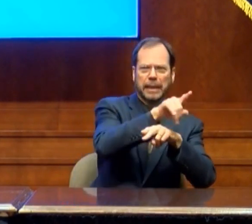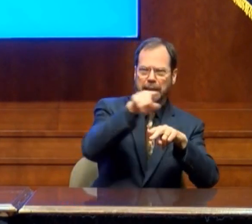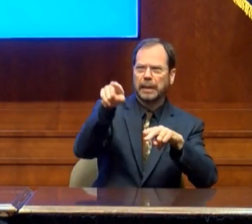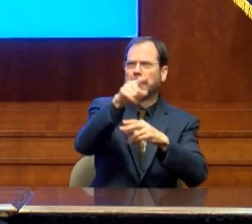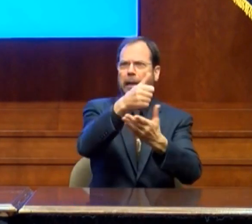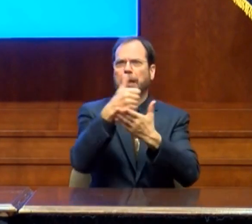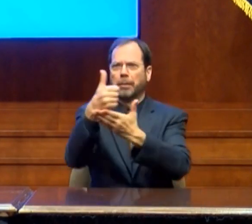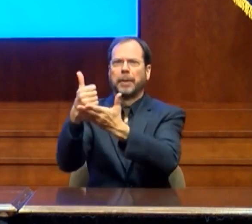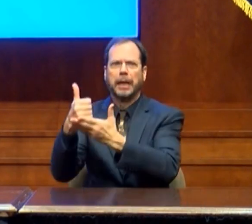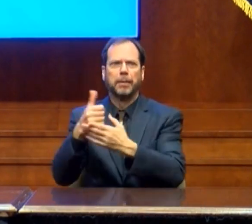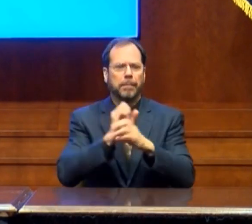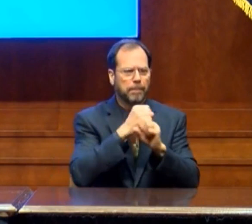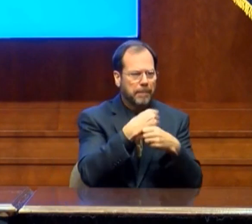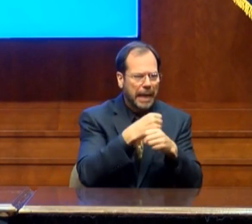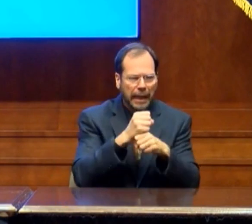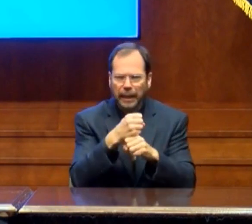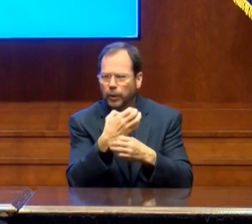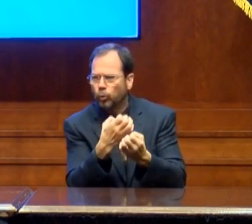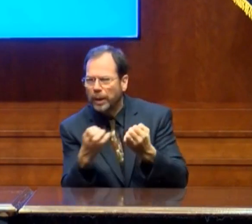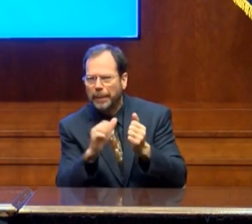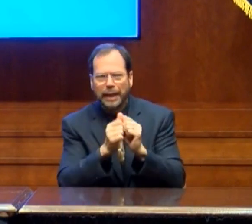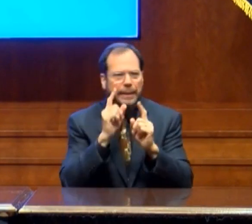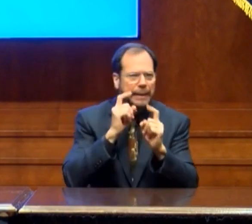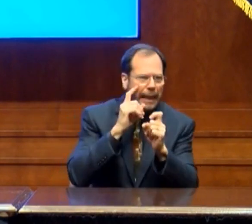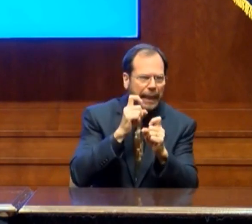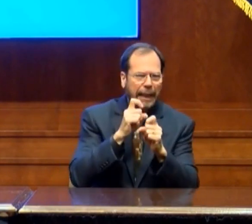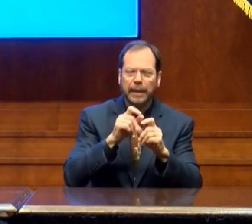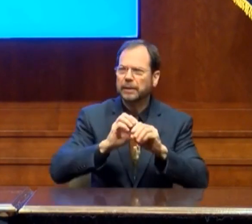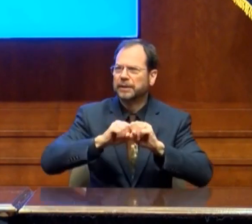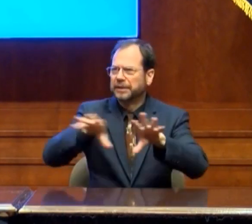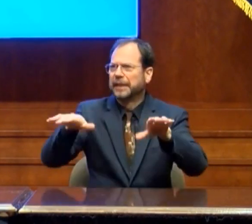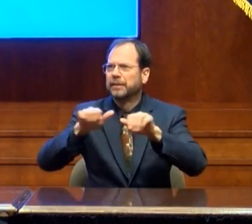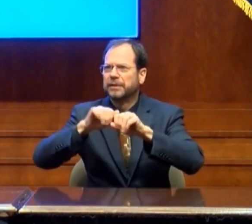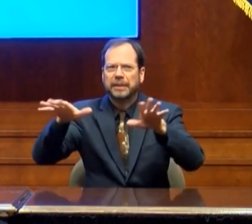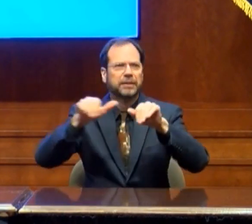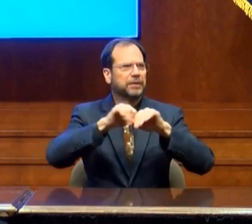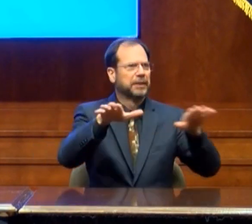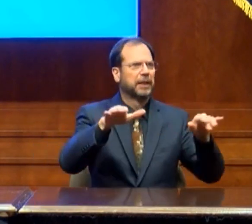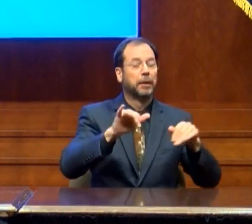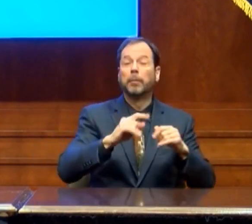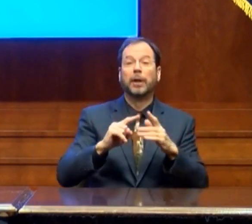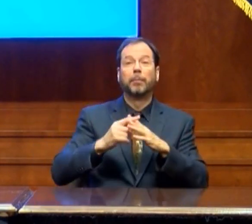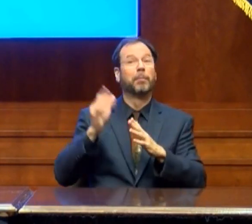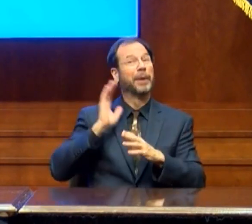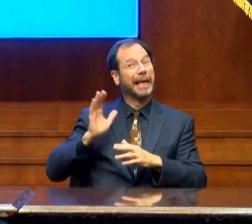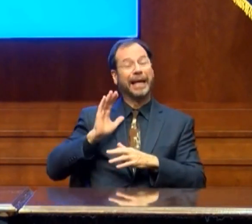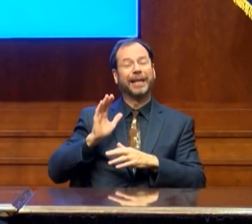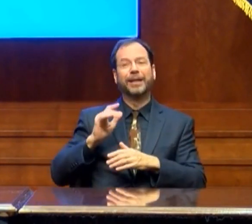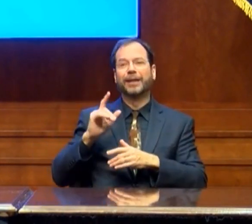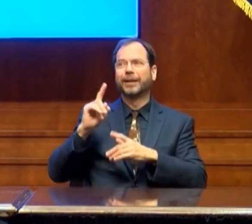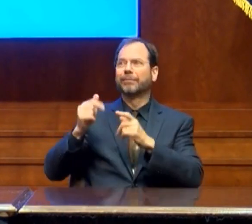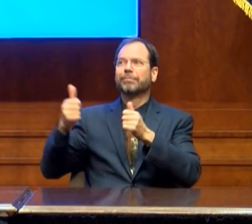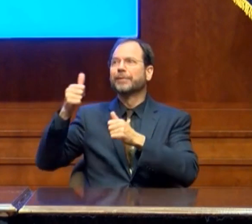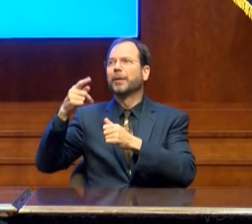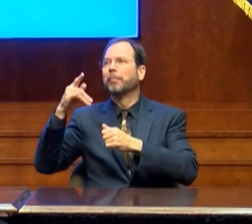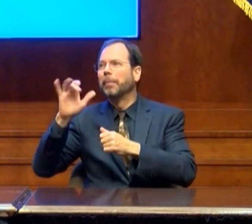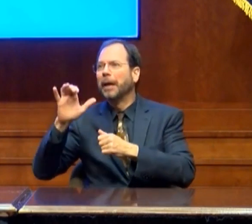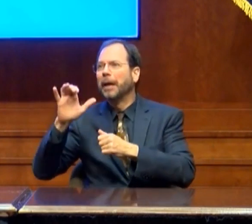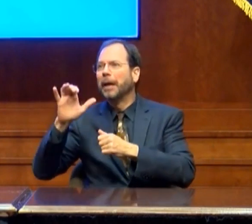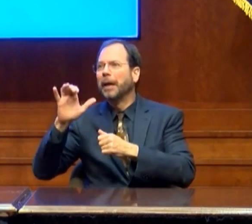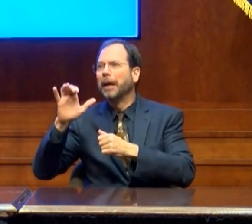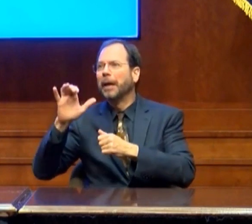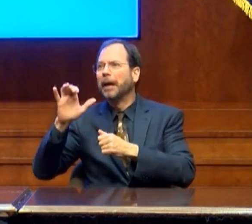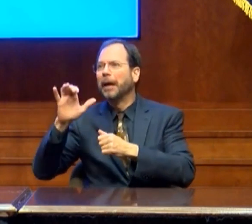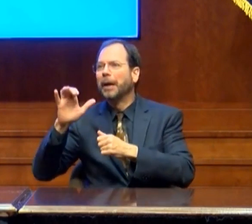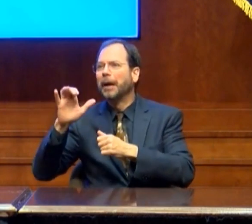sector to both produce the testing equipment and to disseminate the testing, whereas initially it was public health